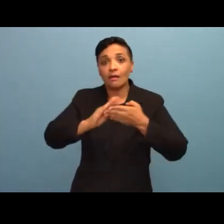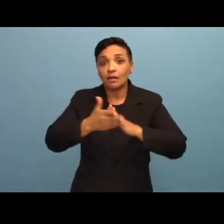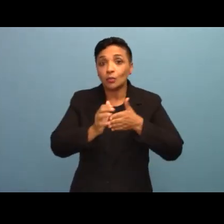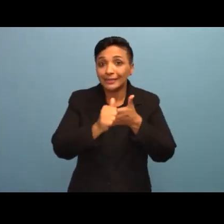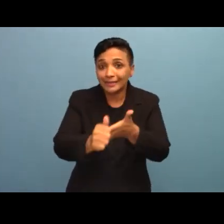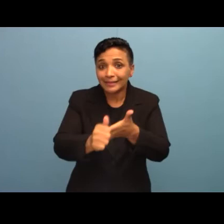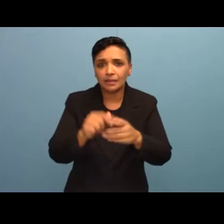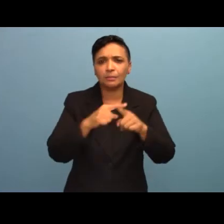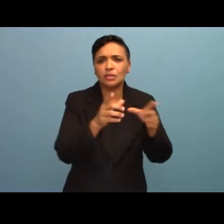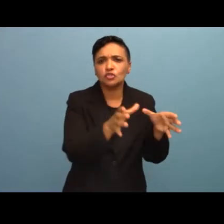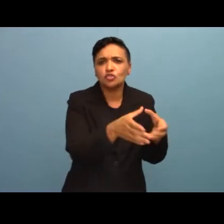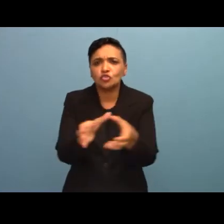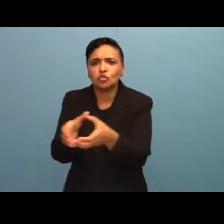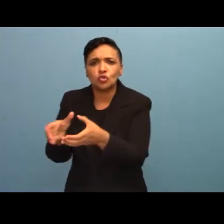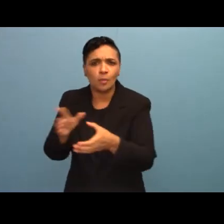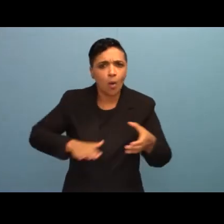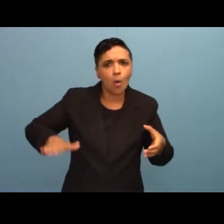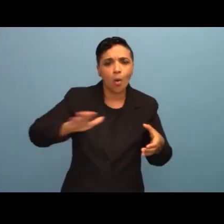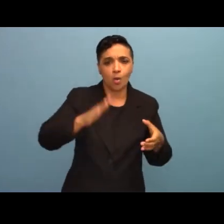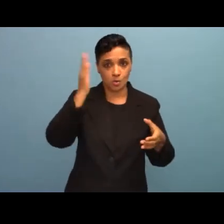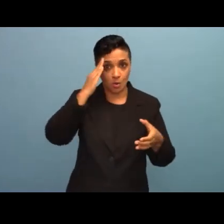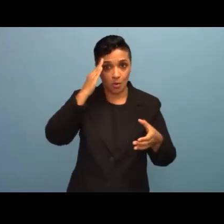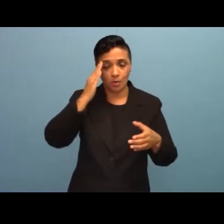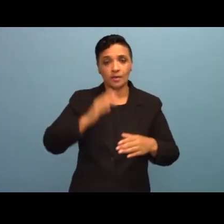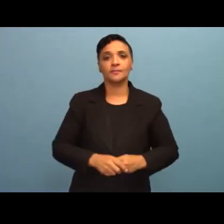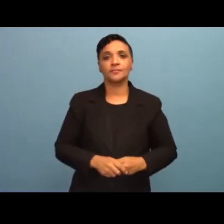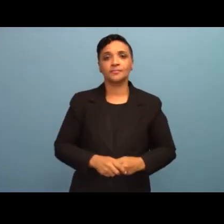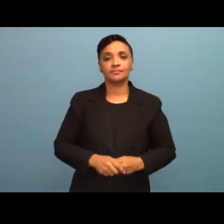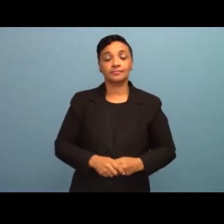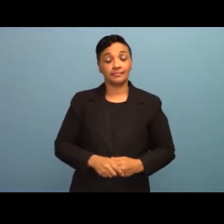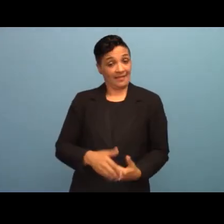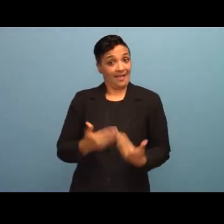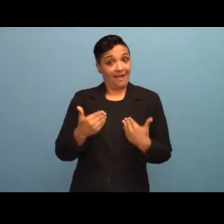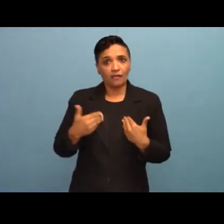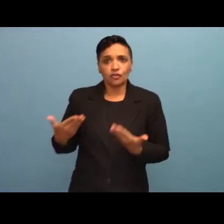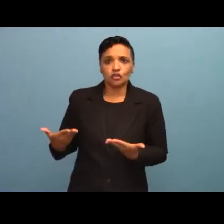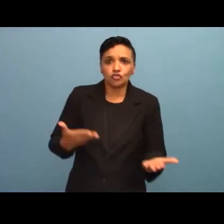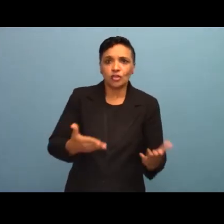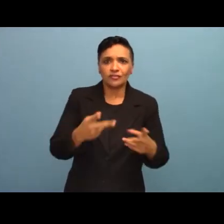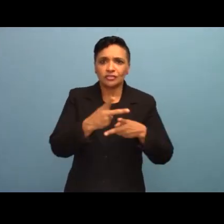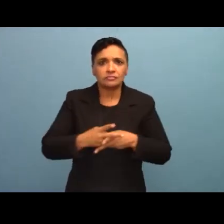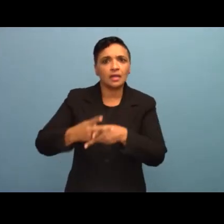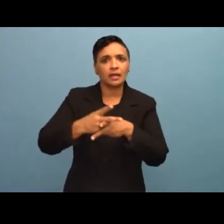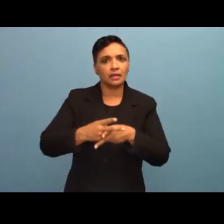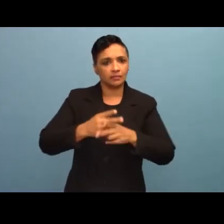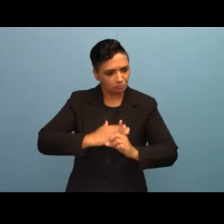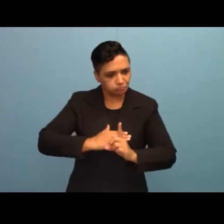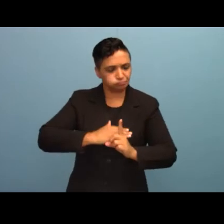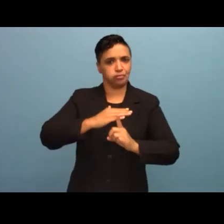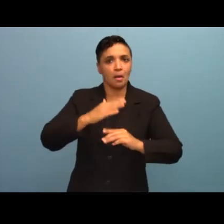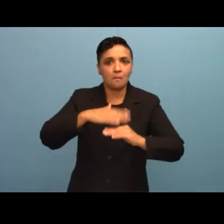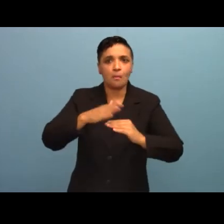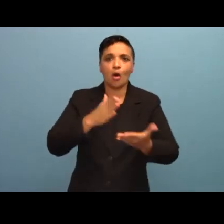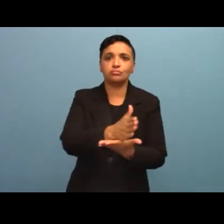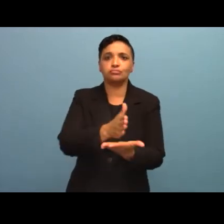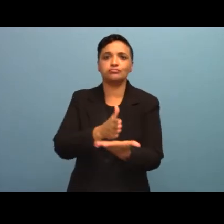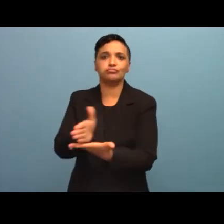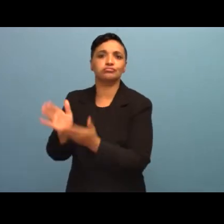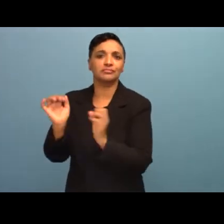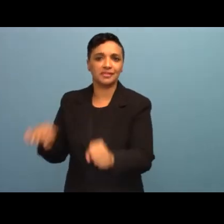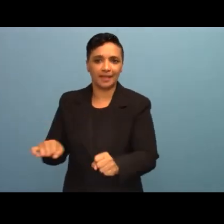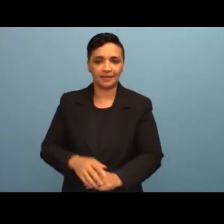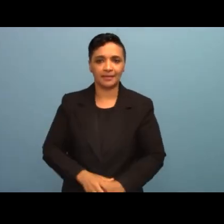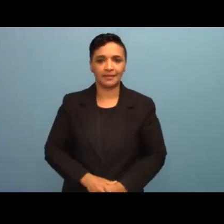The program also increases access to quality eye health care services. It is my earnest belief that